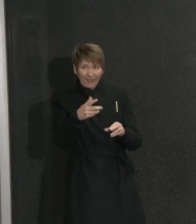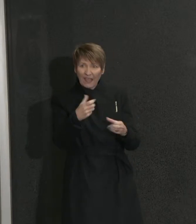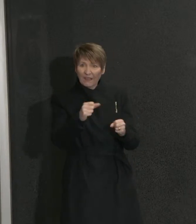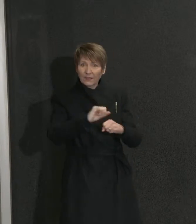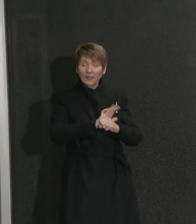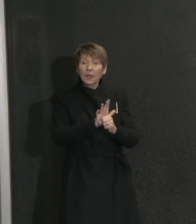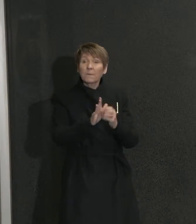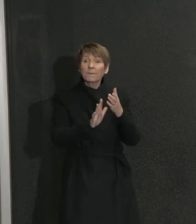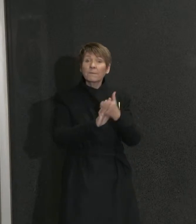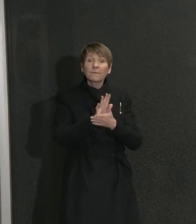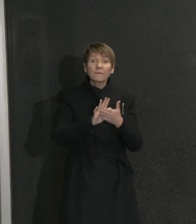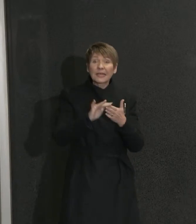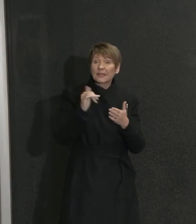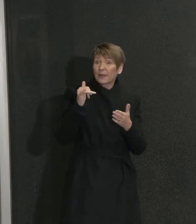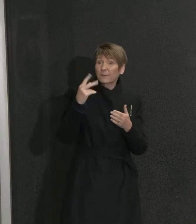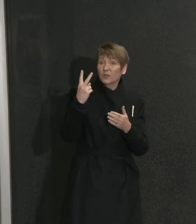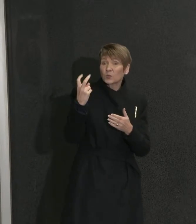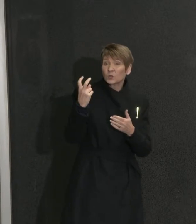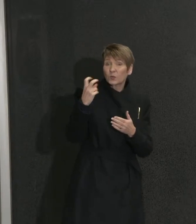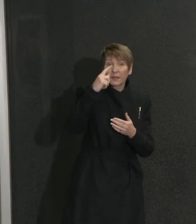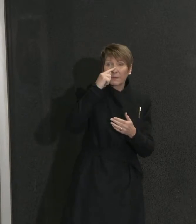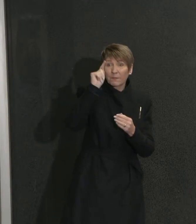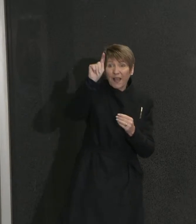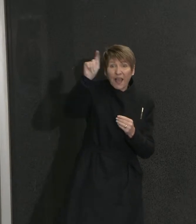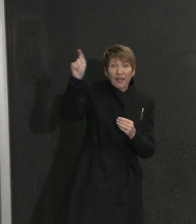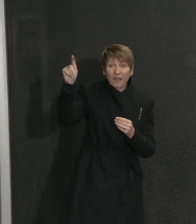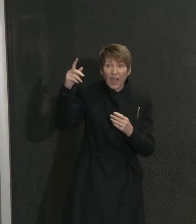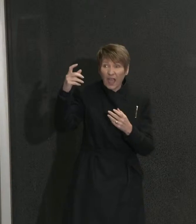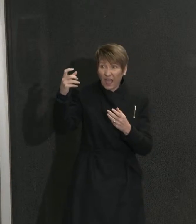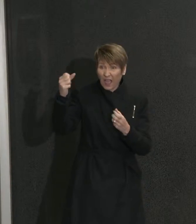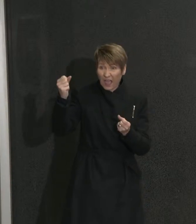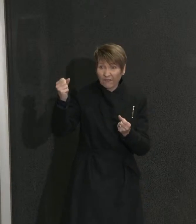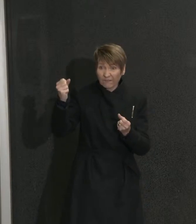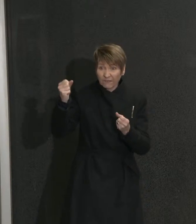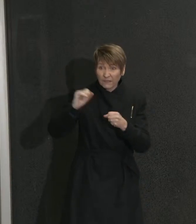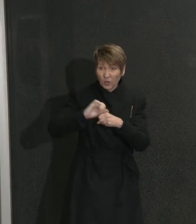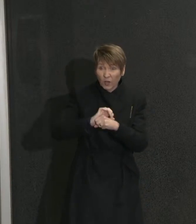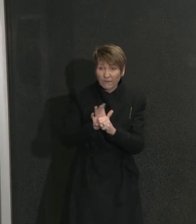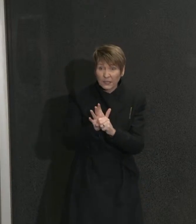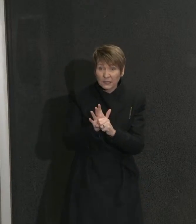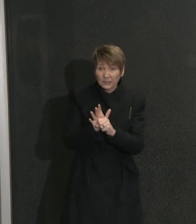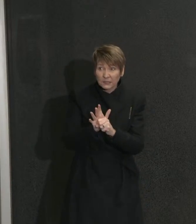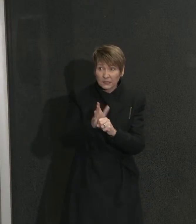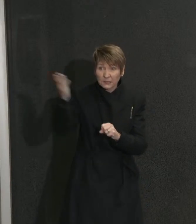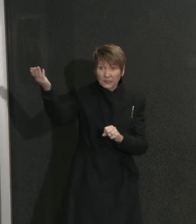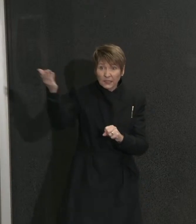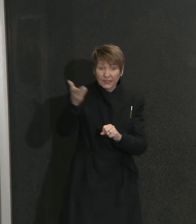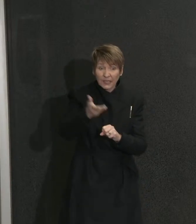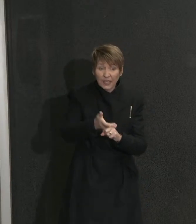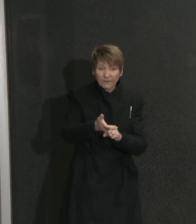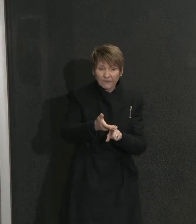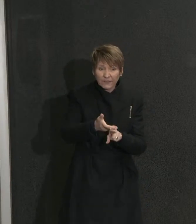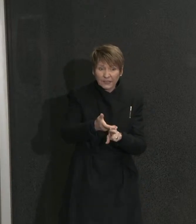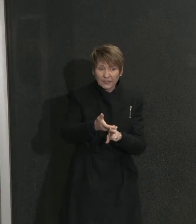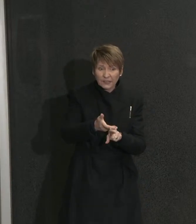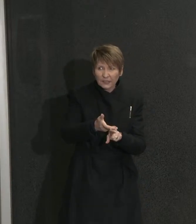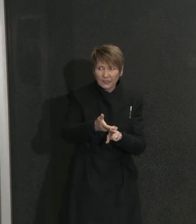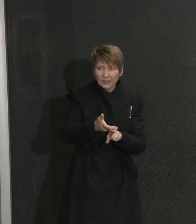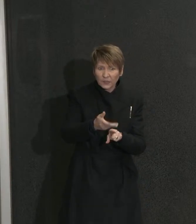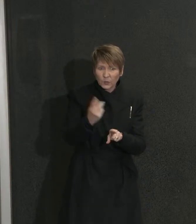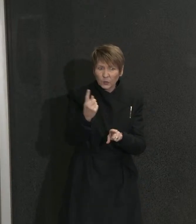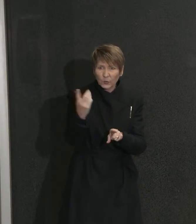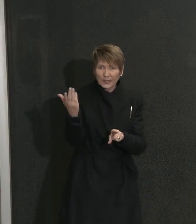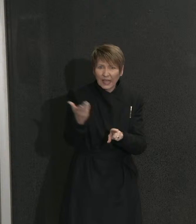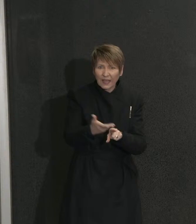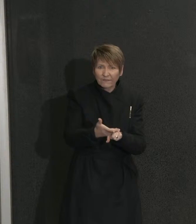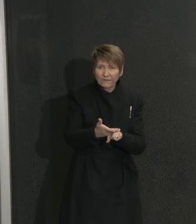there, and potentially more than that, who have the virus and have given the virus to the people that we're dealing with now, but we can't identify